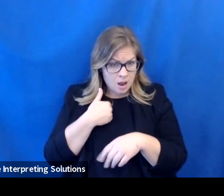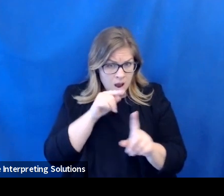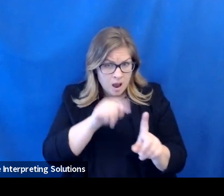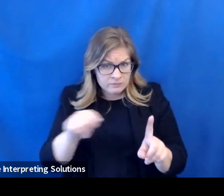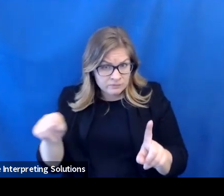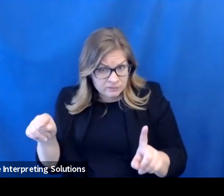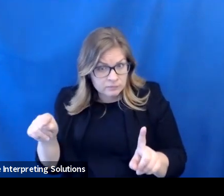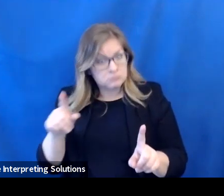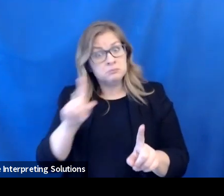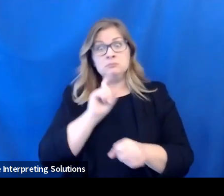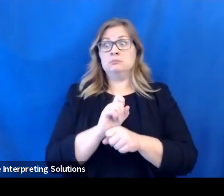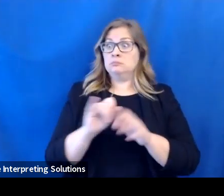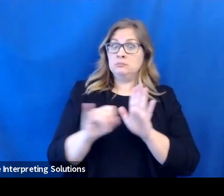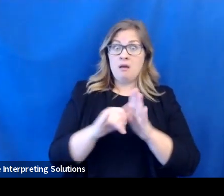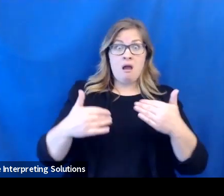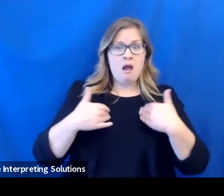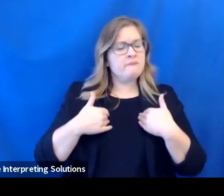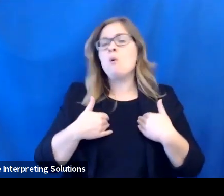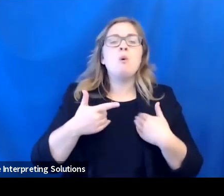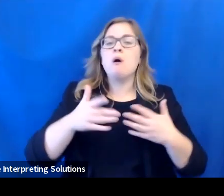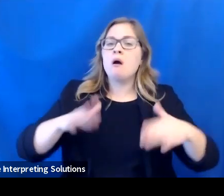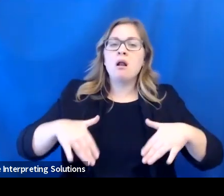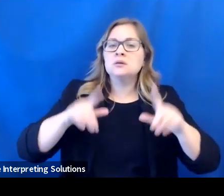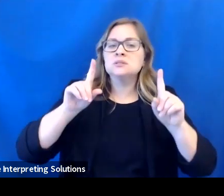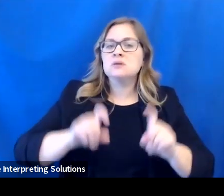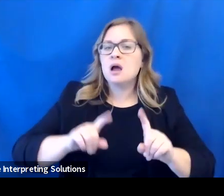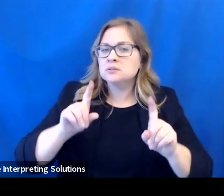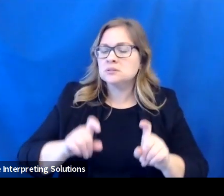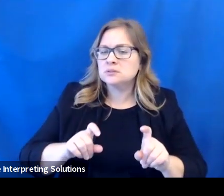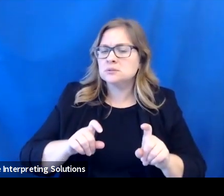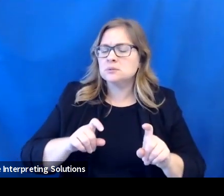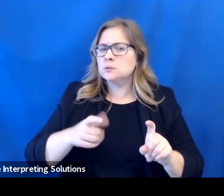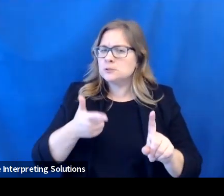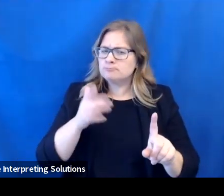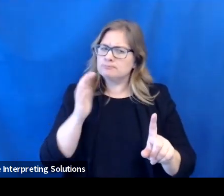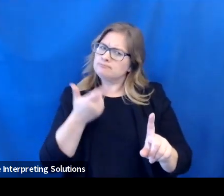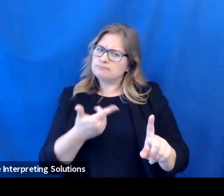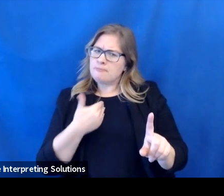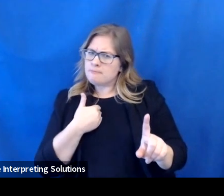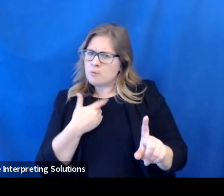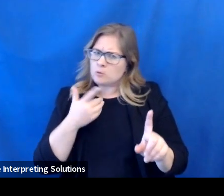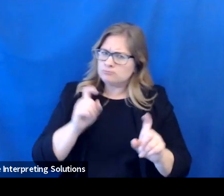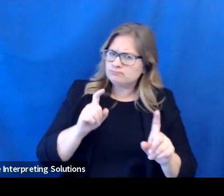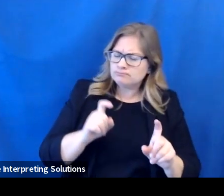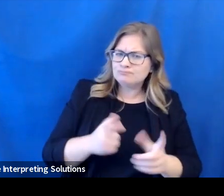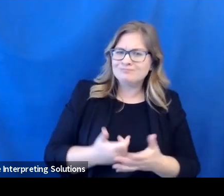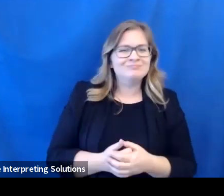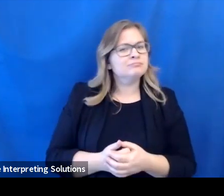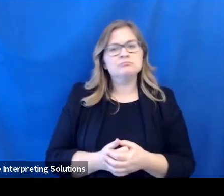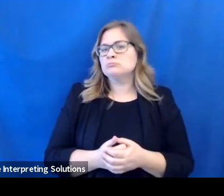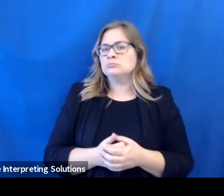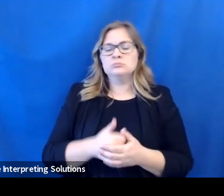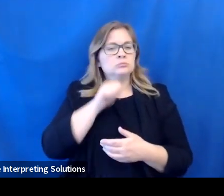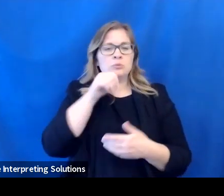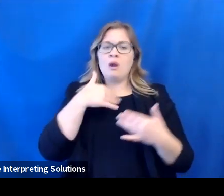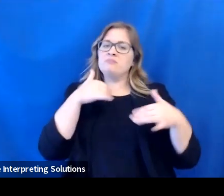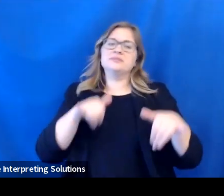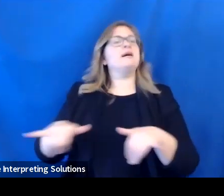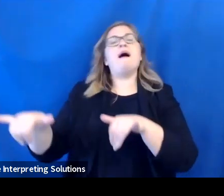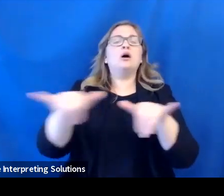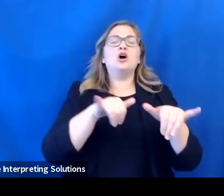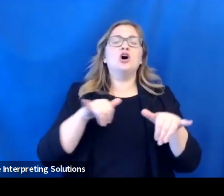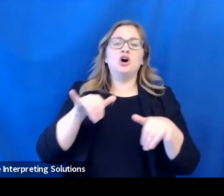but at this point, there hasn't been a standard case definition, so it's not something that we could, you know, I guess,